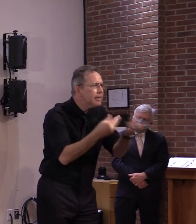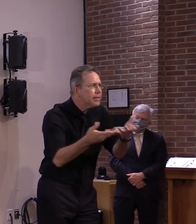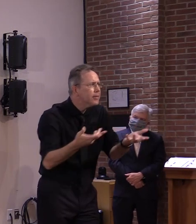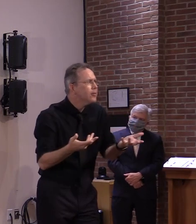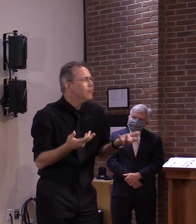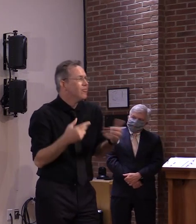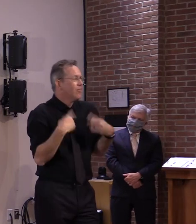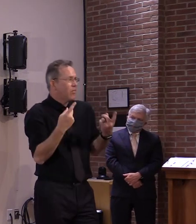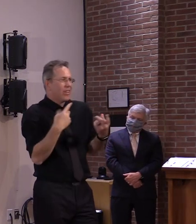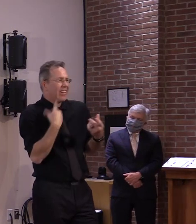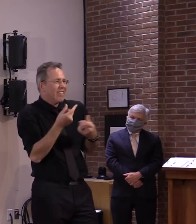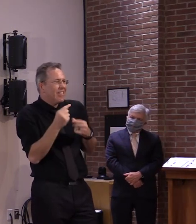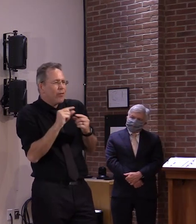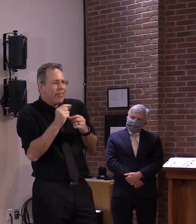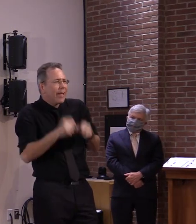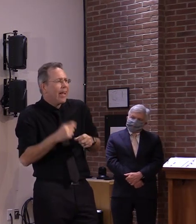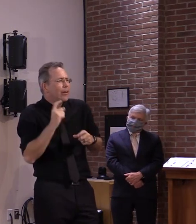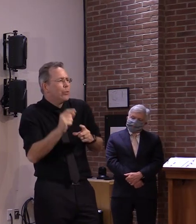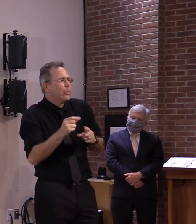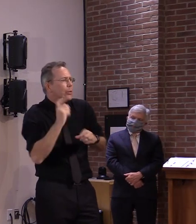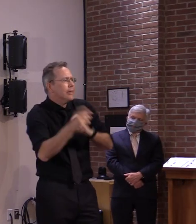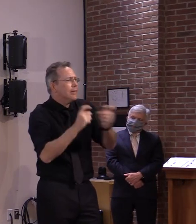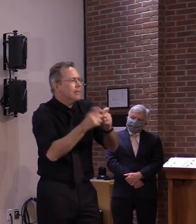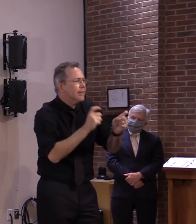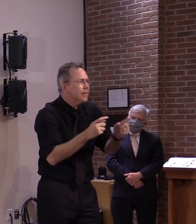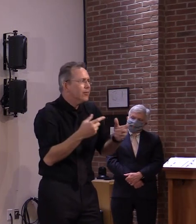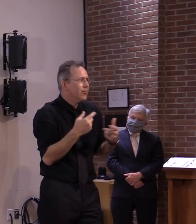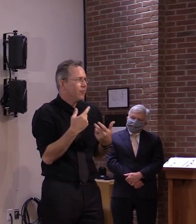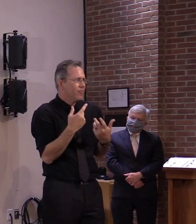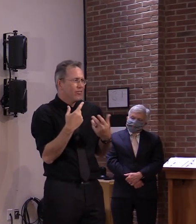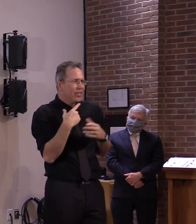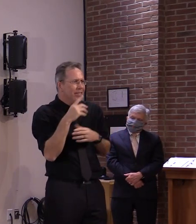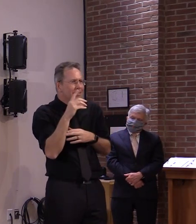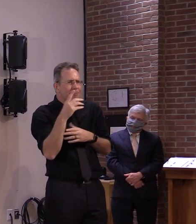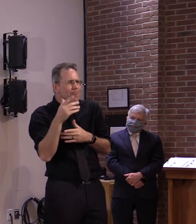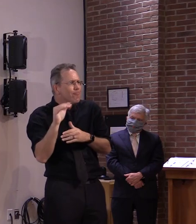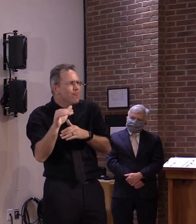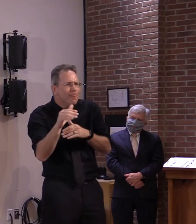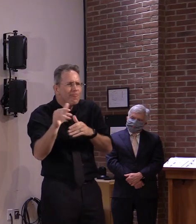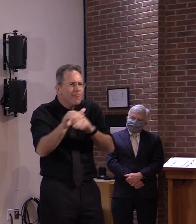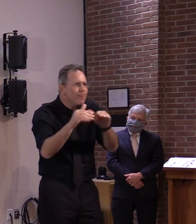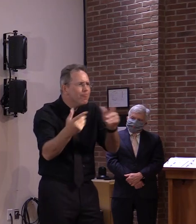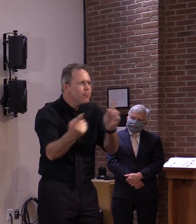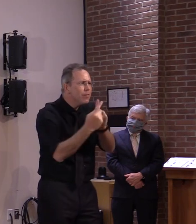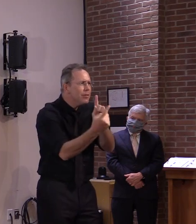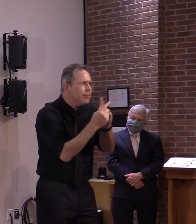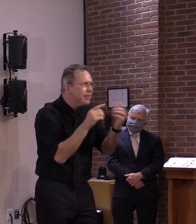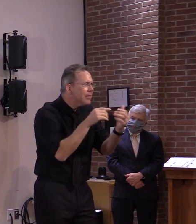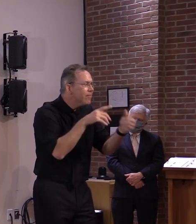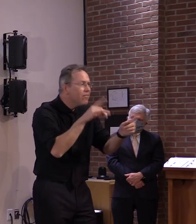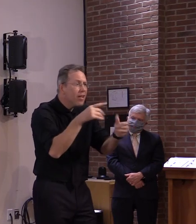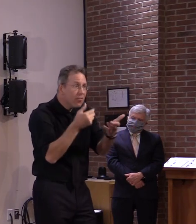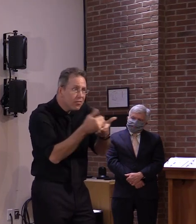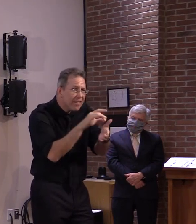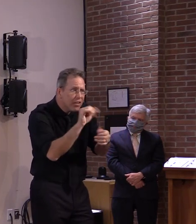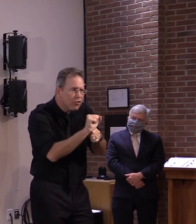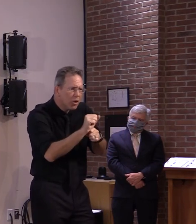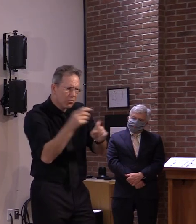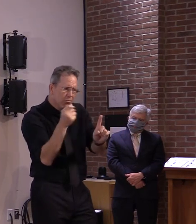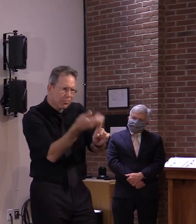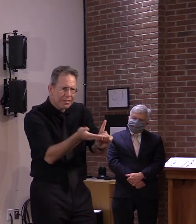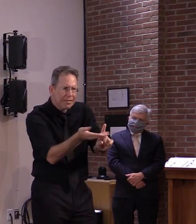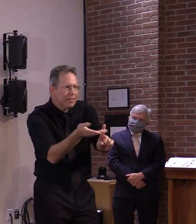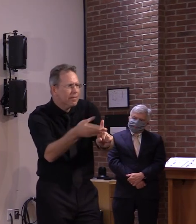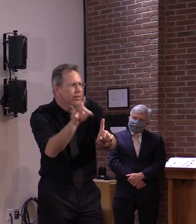out. We also try and link people up for employment. So I would advocate those businesses